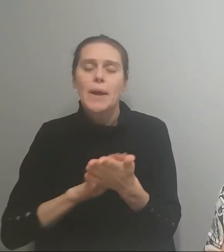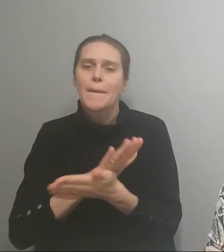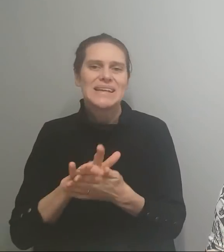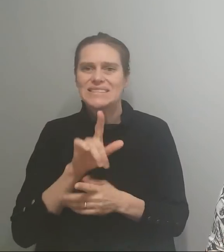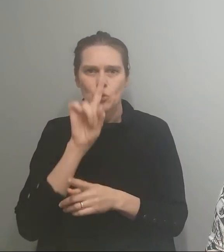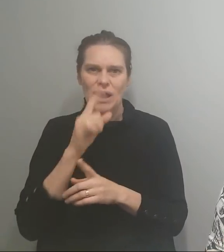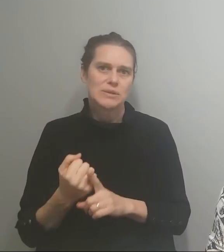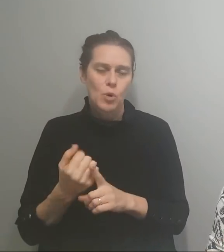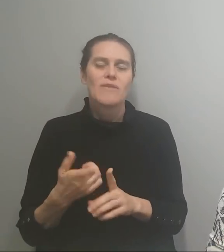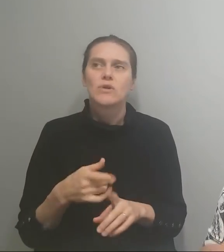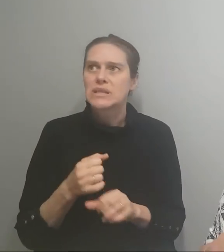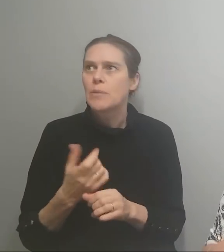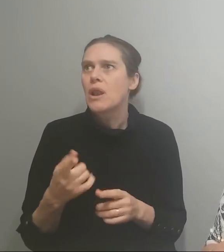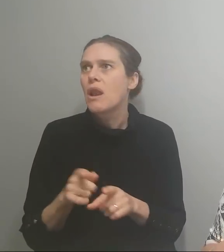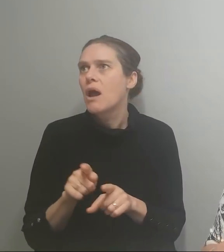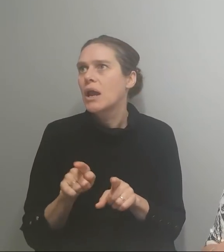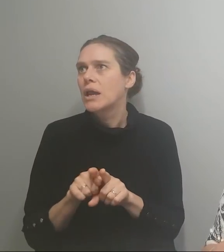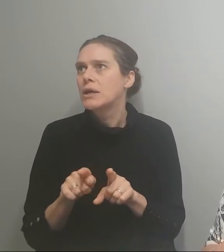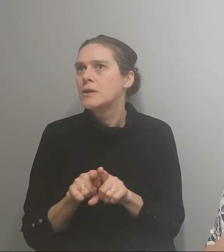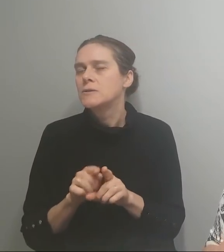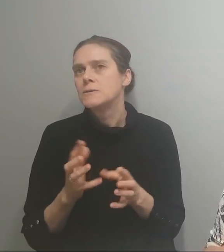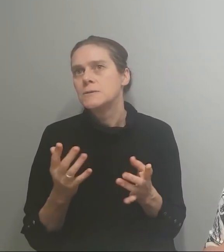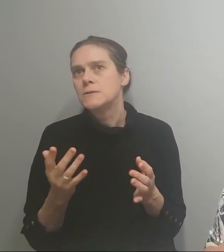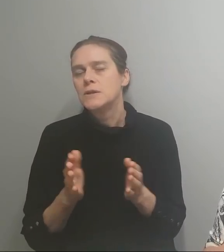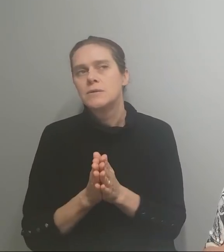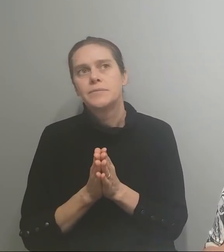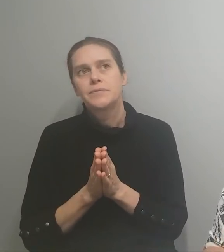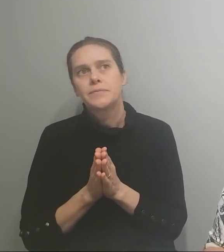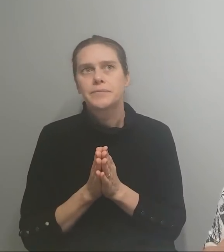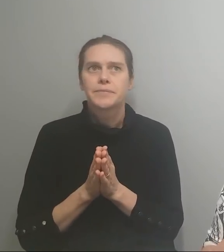that might be things for